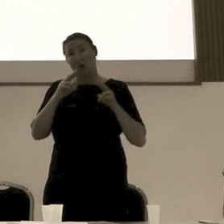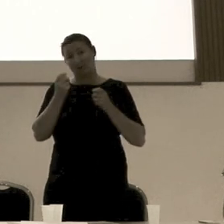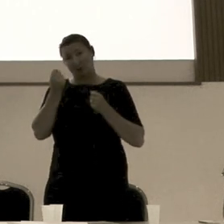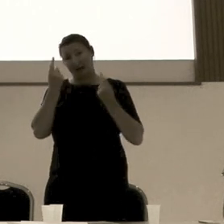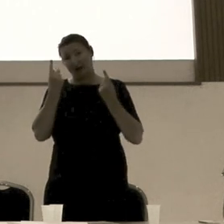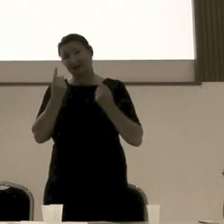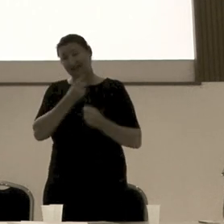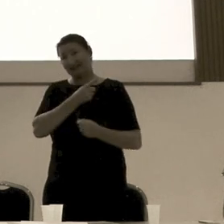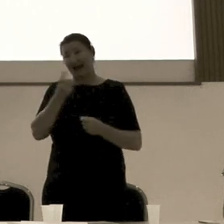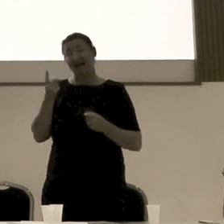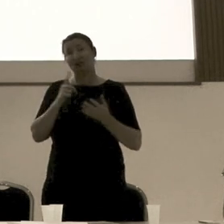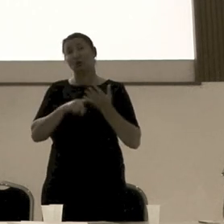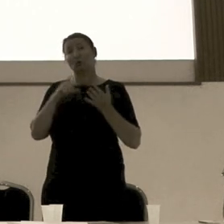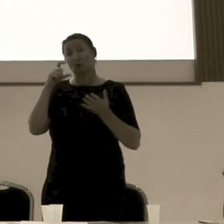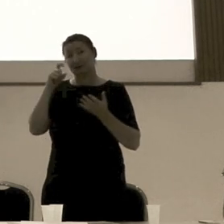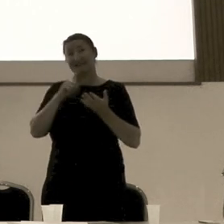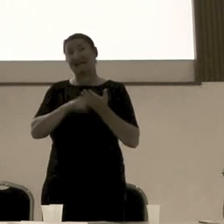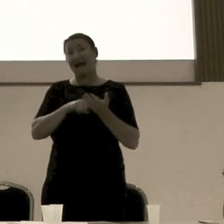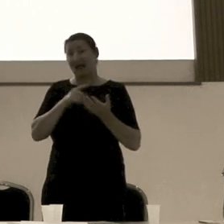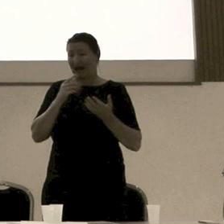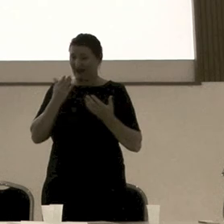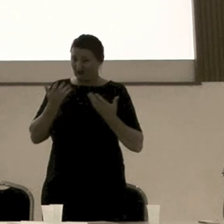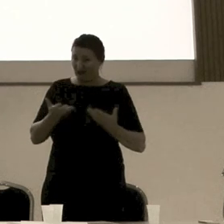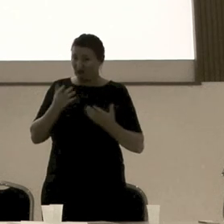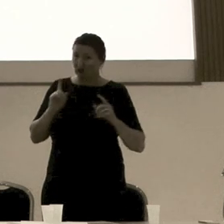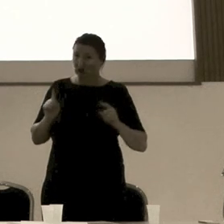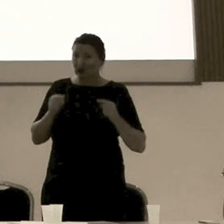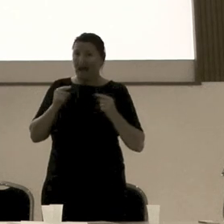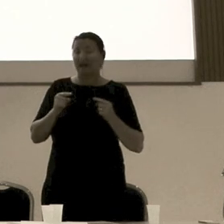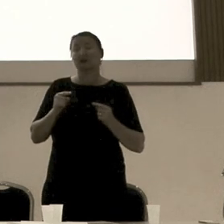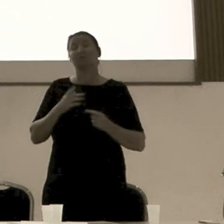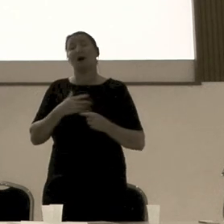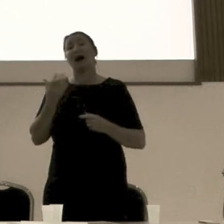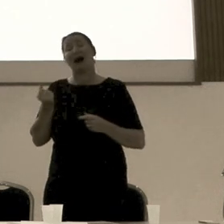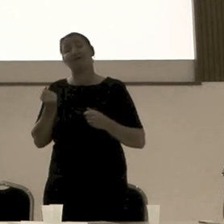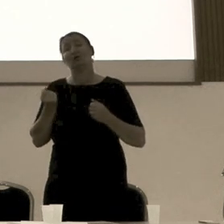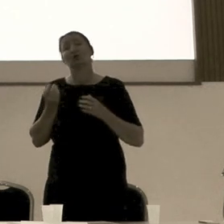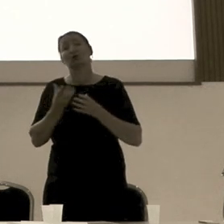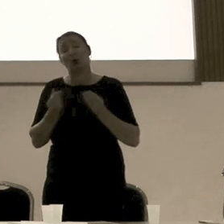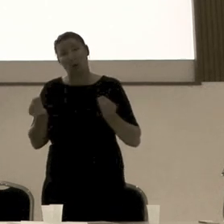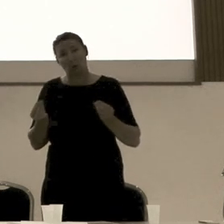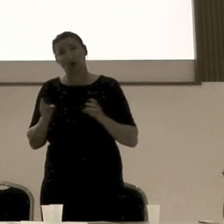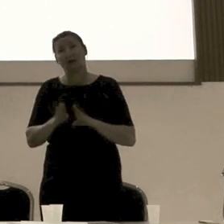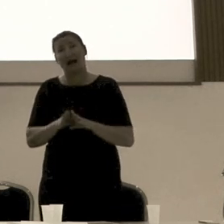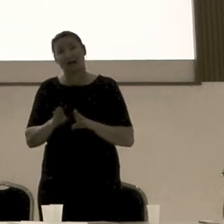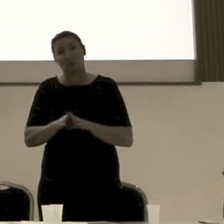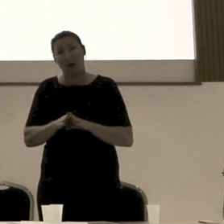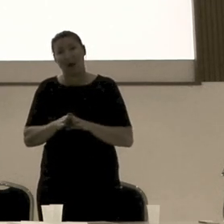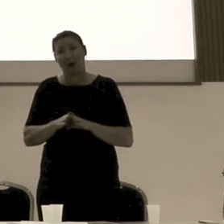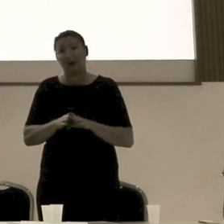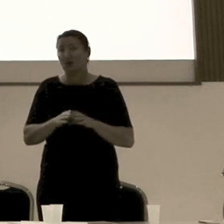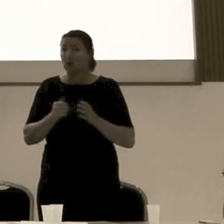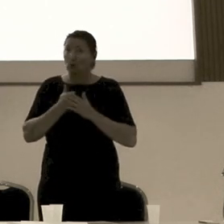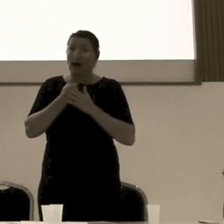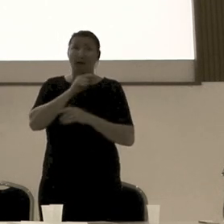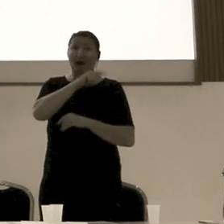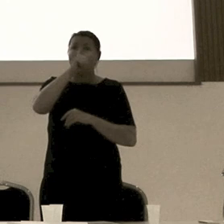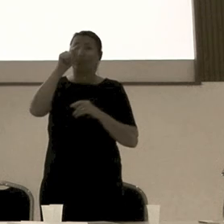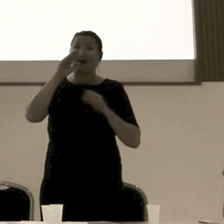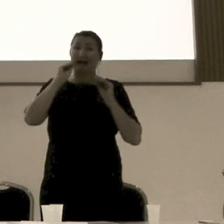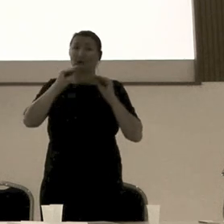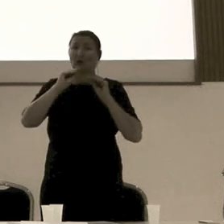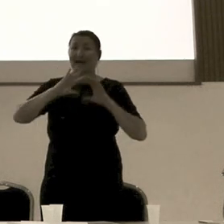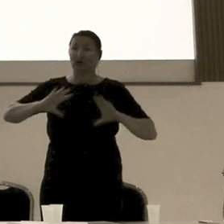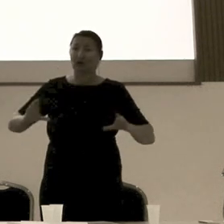UK can help inform some current challenges and potential solutions for the higher education sector in general when it comes to